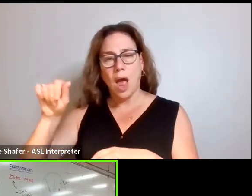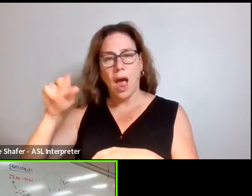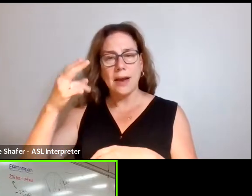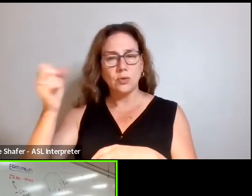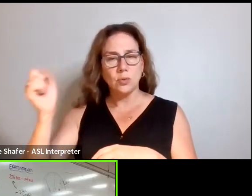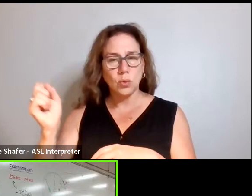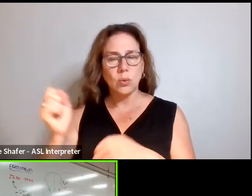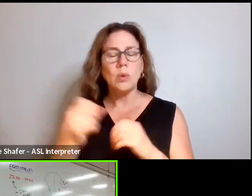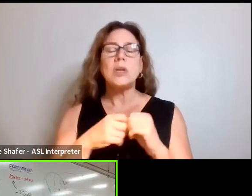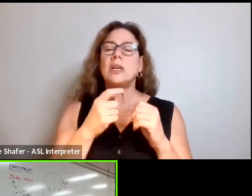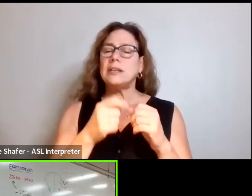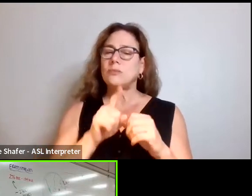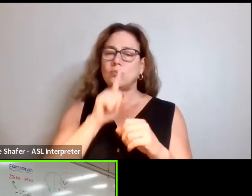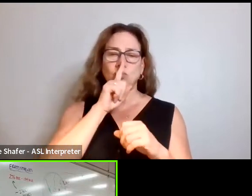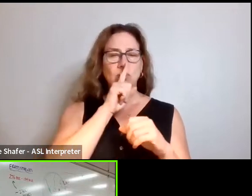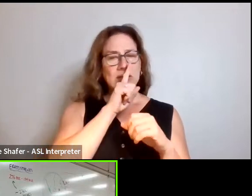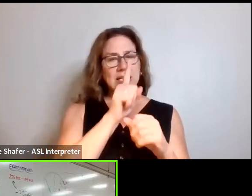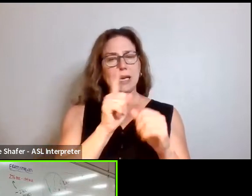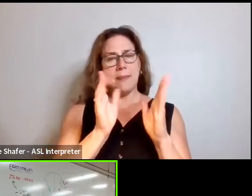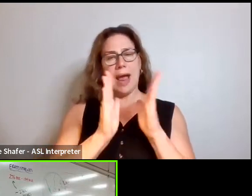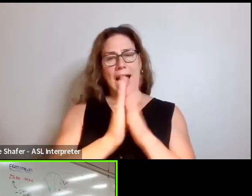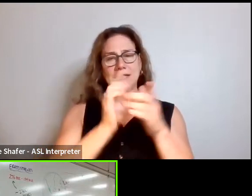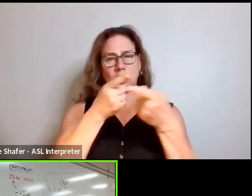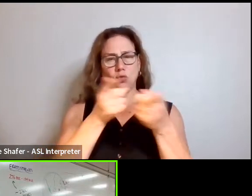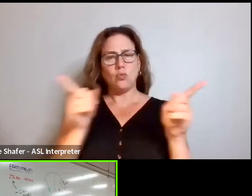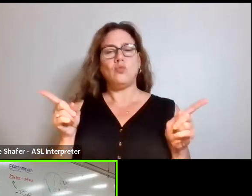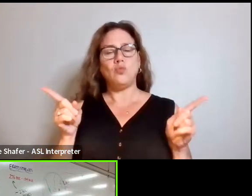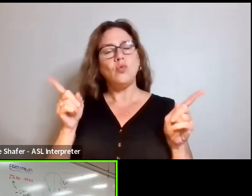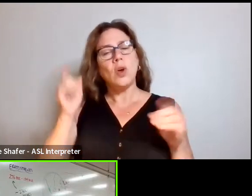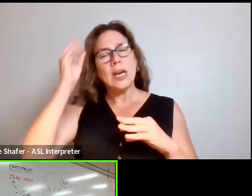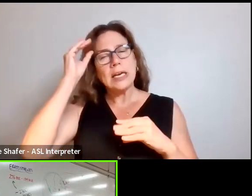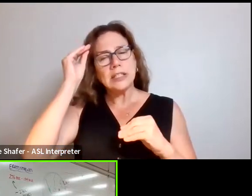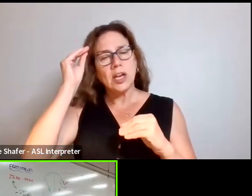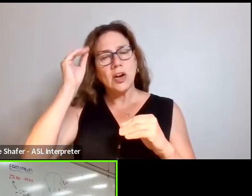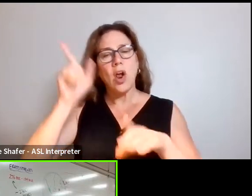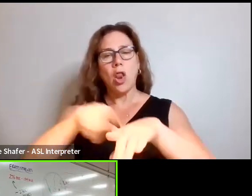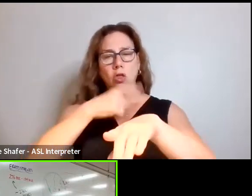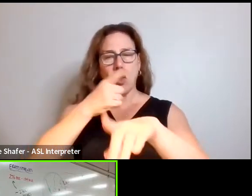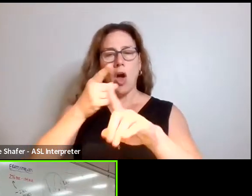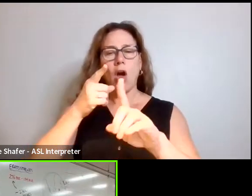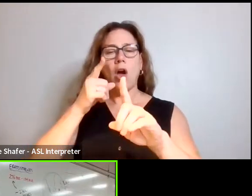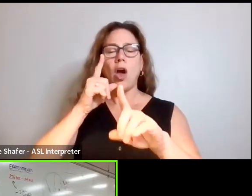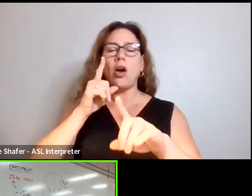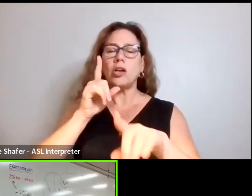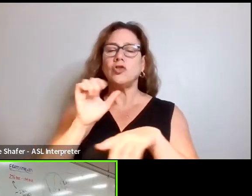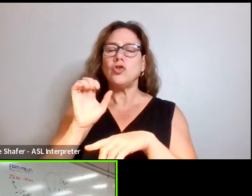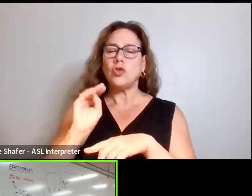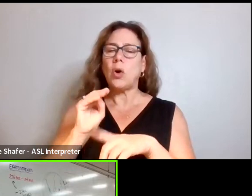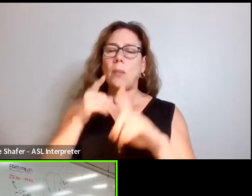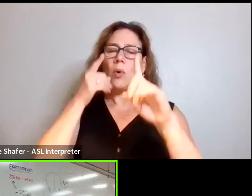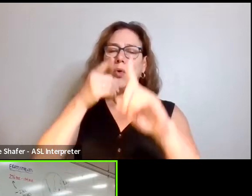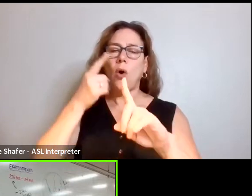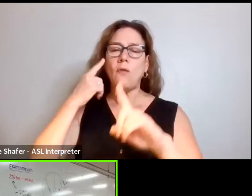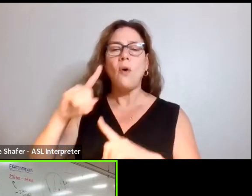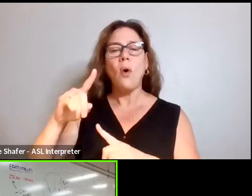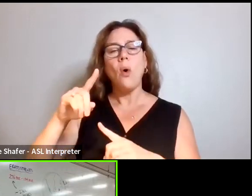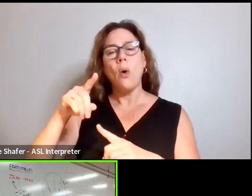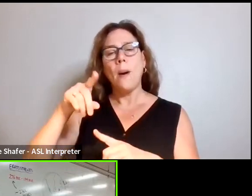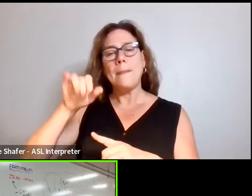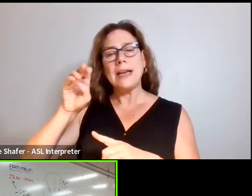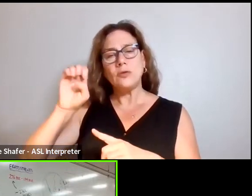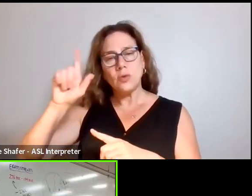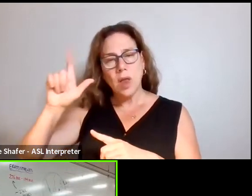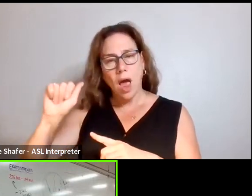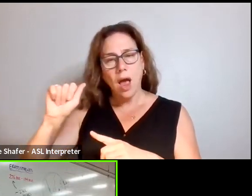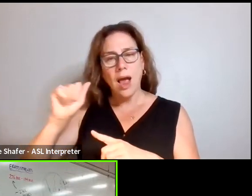I really ask you to consider and think about what our long-term goal is for Peninsula High School, and if it is to continue to serve our